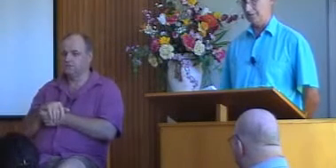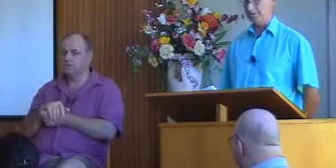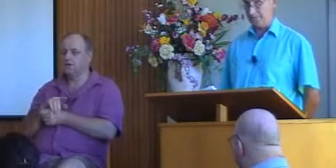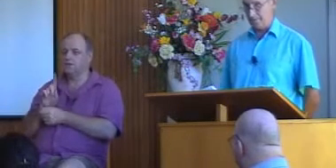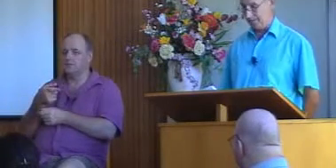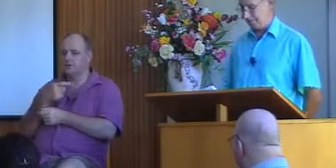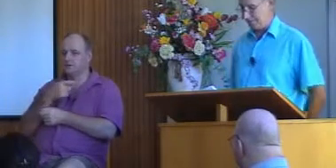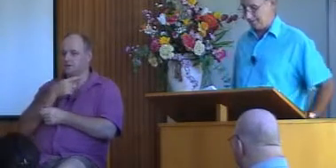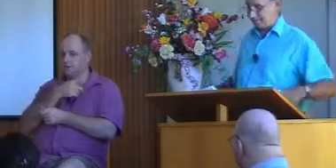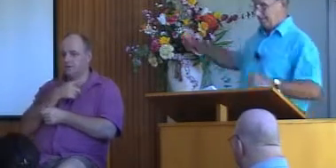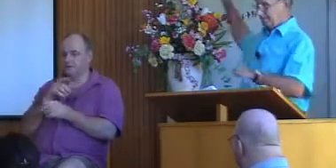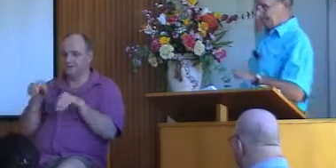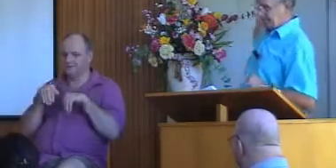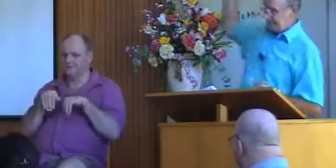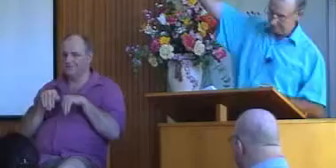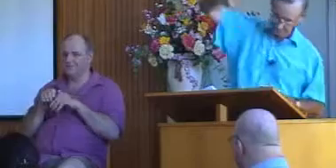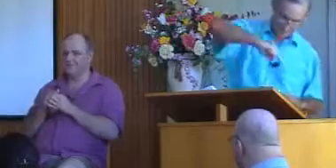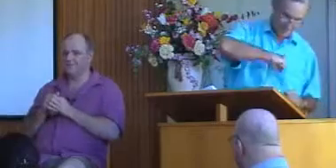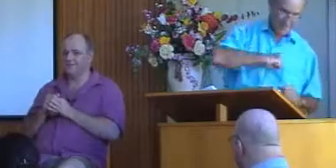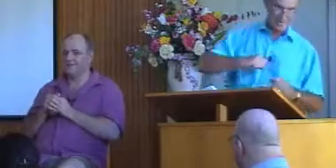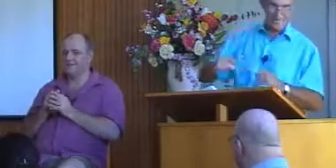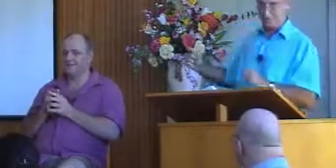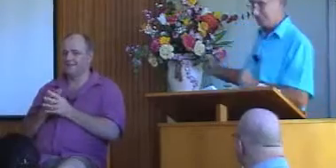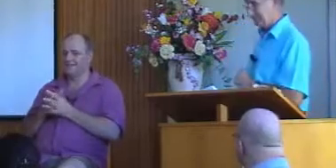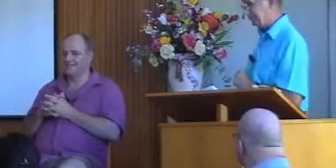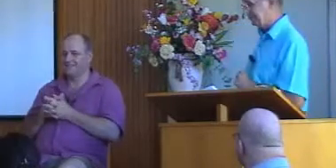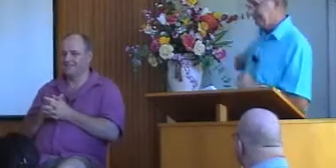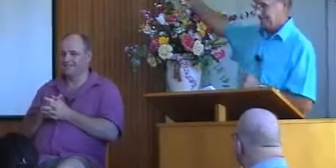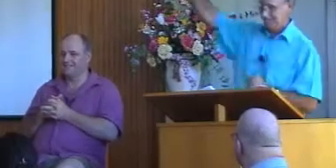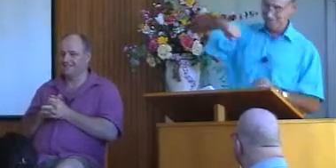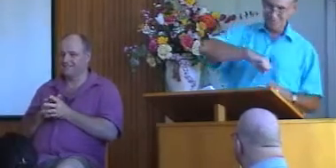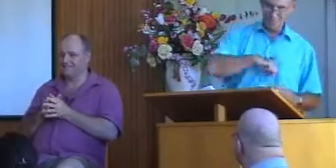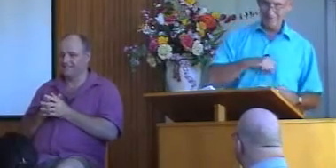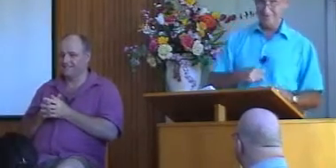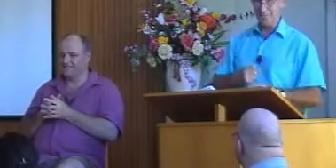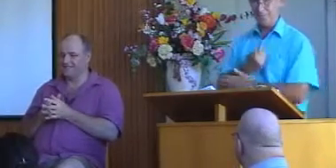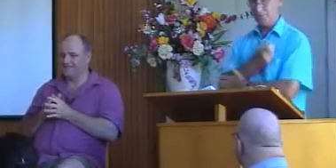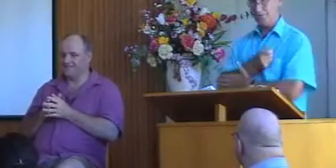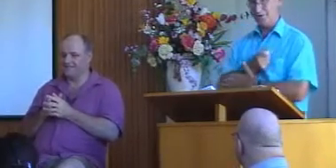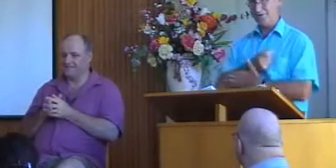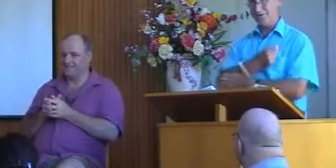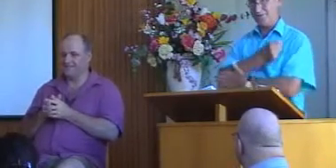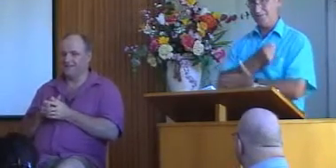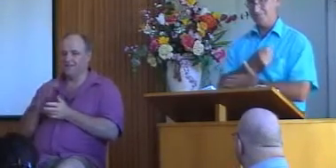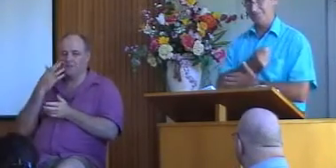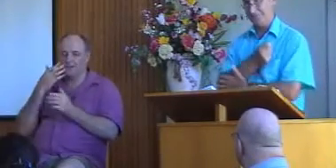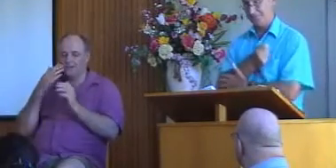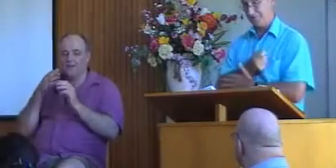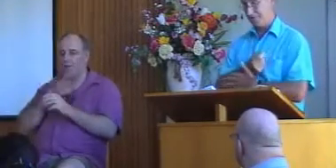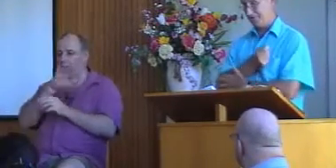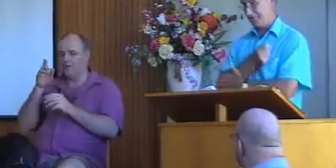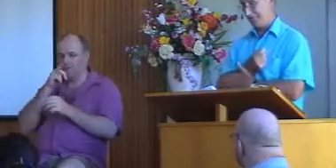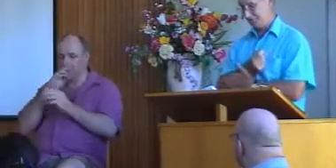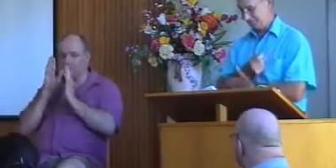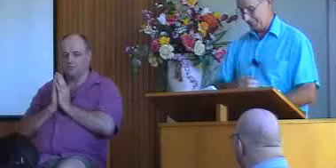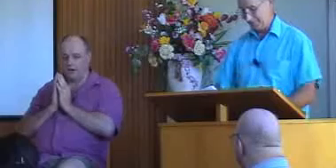meeting finished and I went outside, so I sort of waved my arm around like I was serving, and you wouldn't believe it, but it was totally gone.